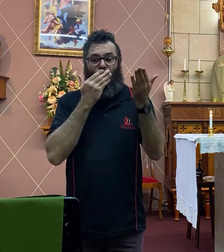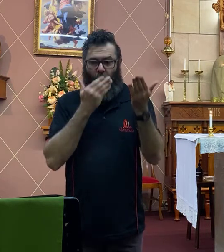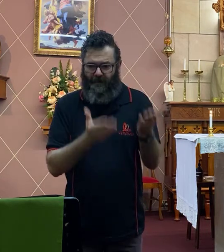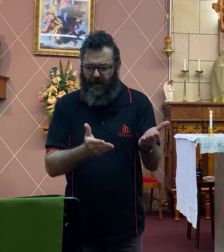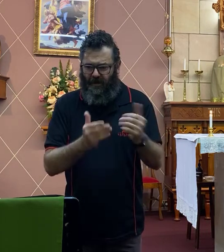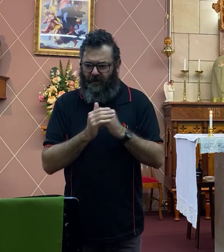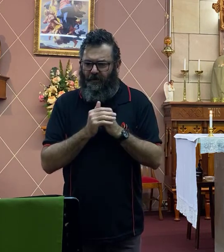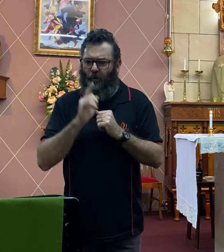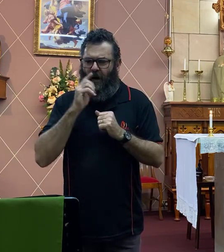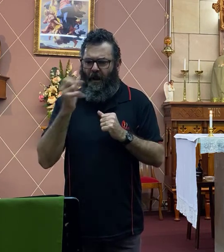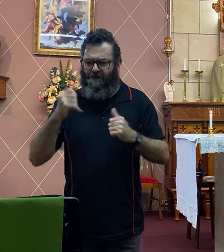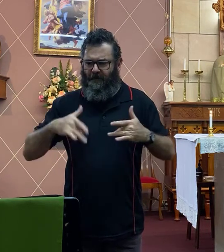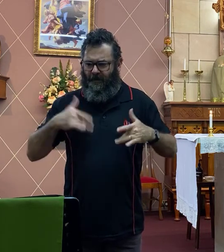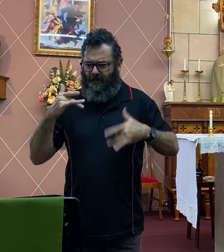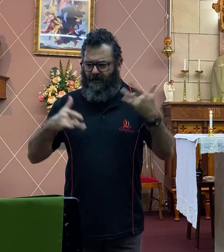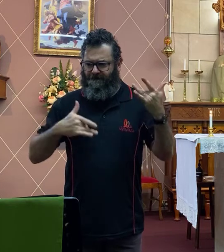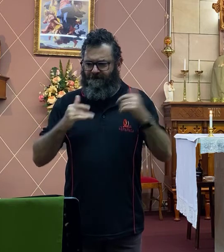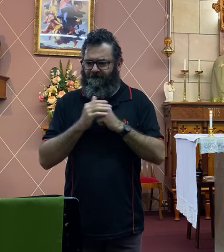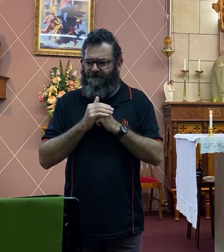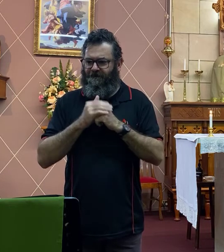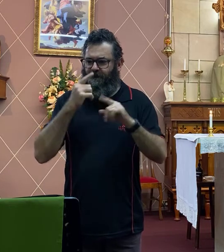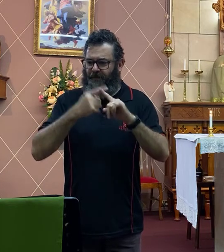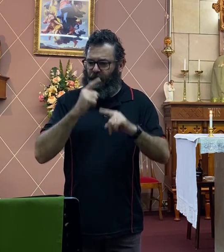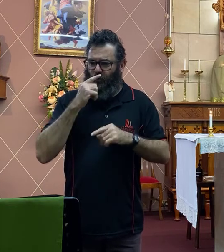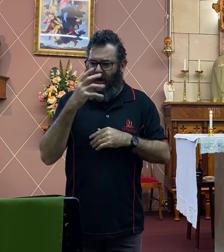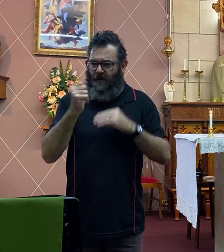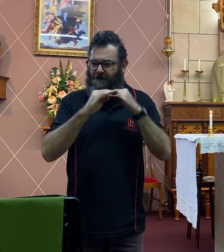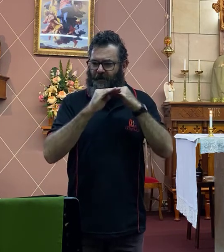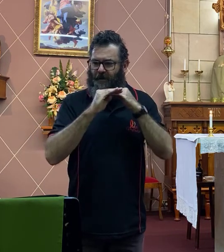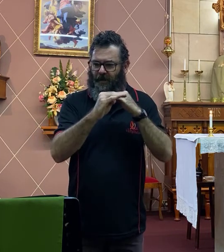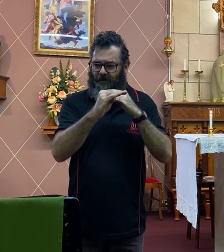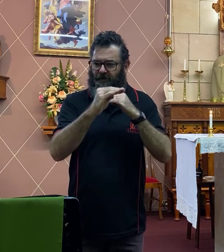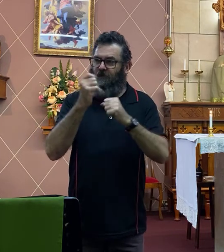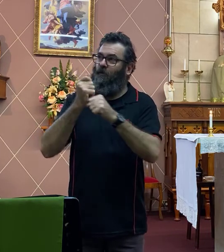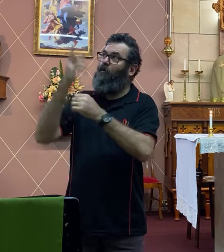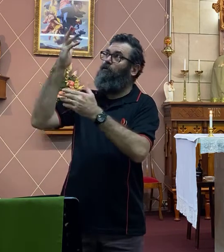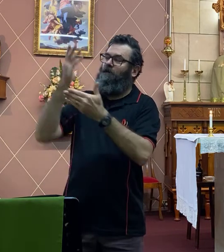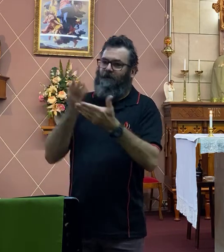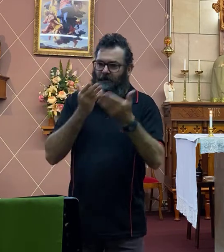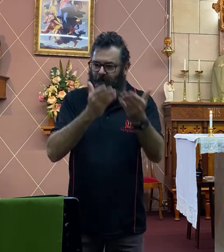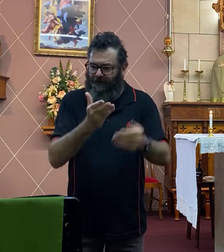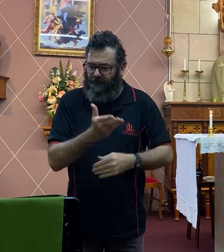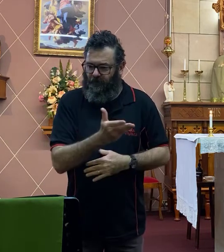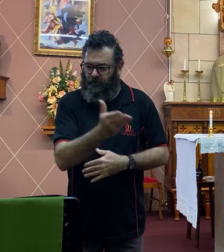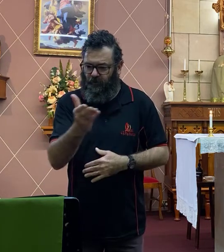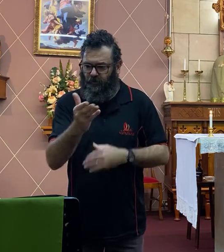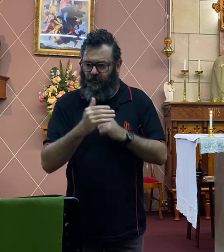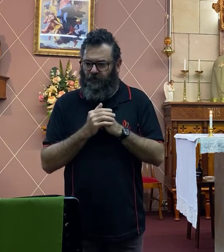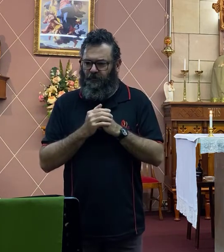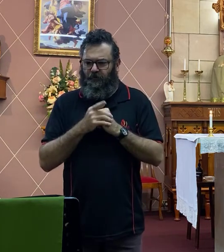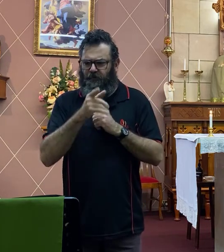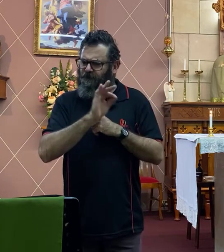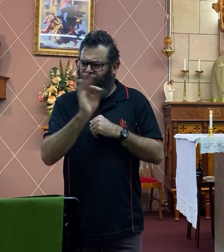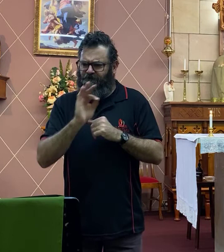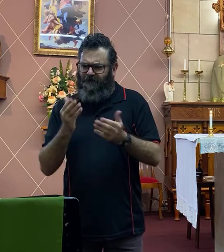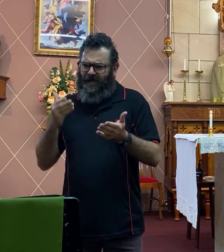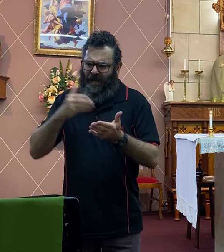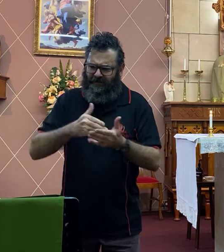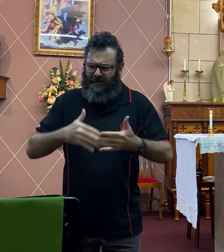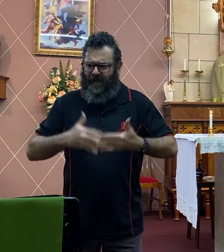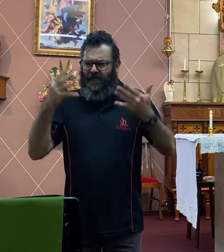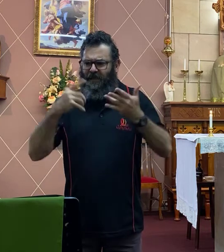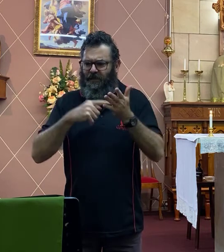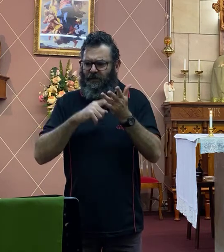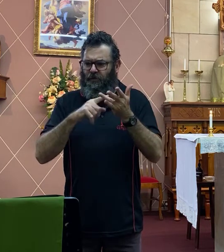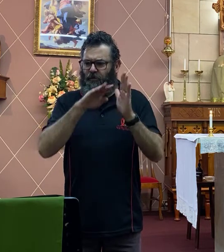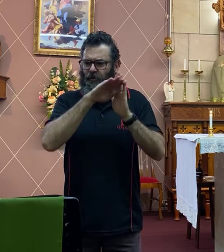you today. If you obey, you will have life, and you will have the land of God